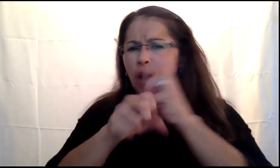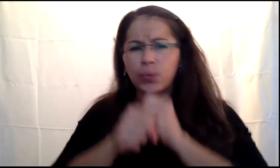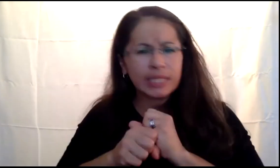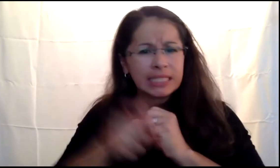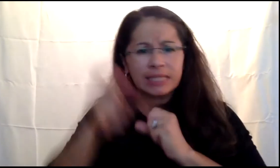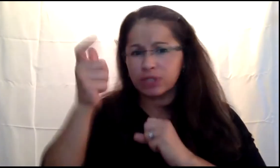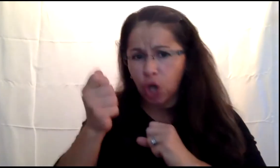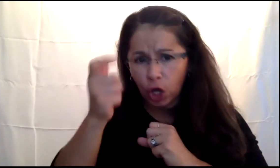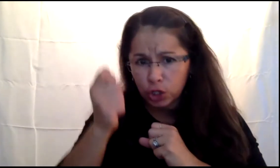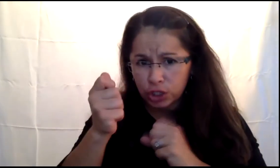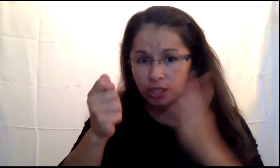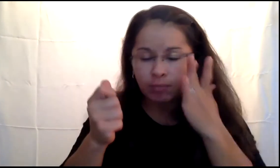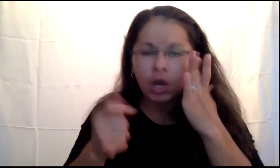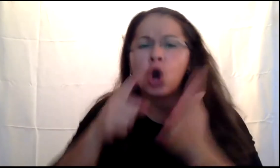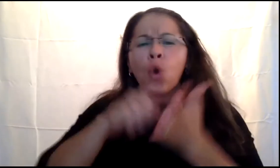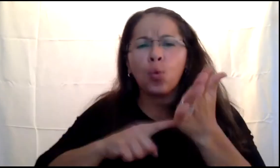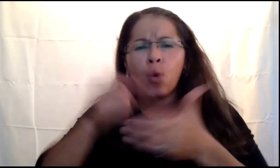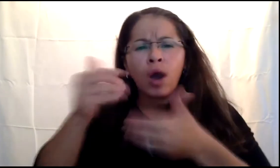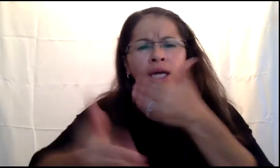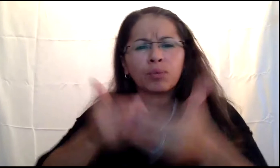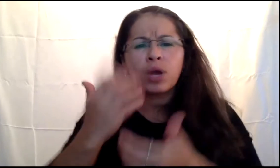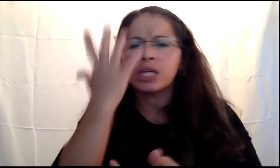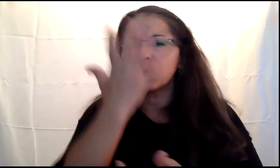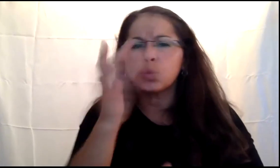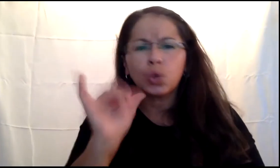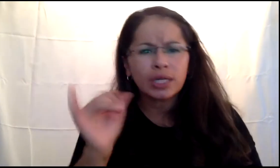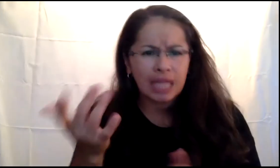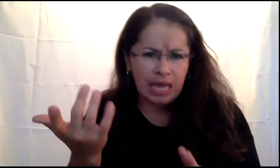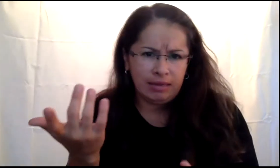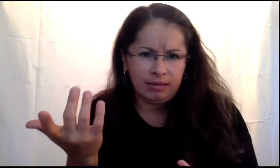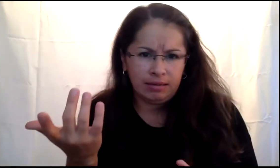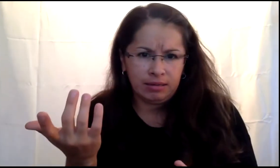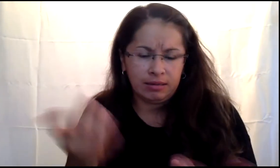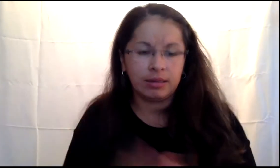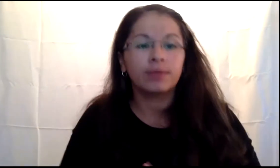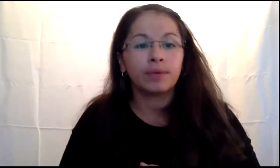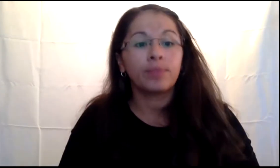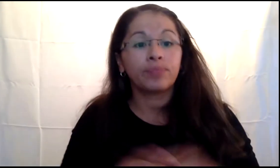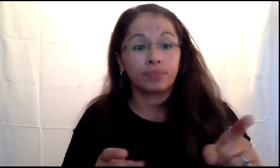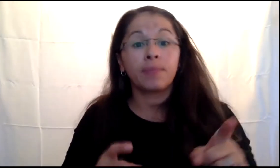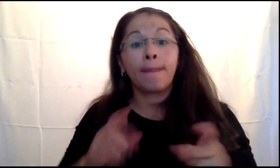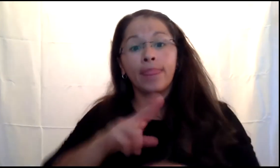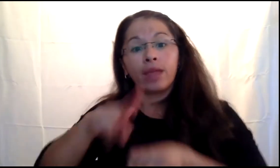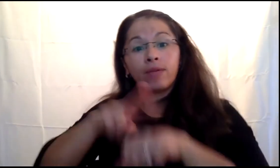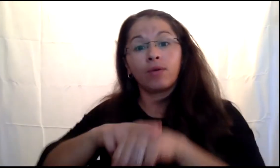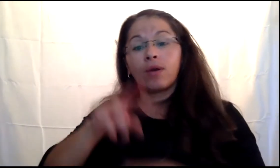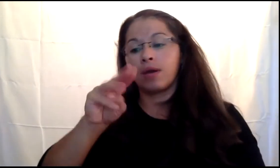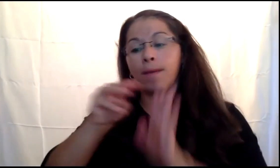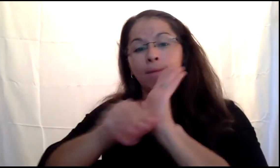of what that process will look like for that student. Sure. So Miami-Dade College, Honors College, is an excellent